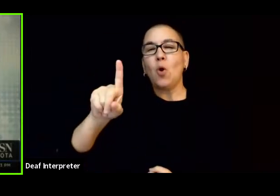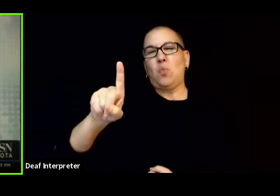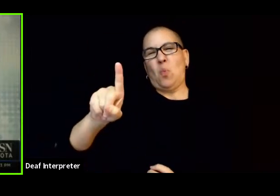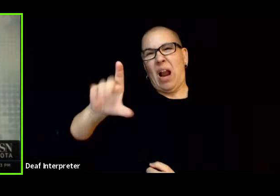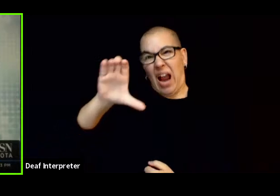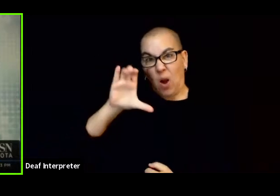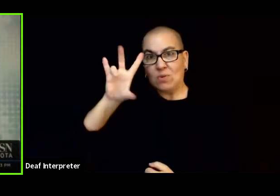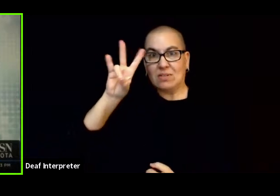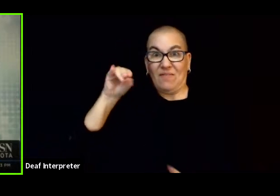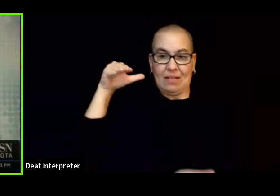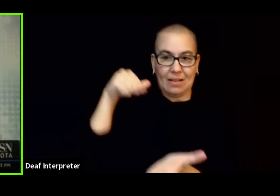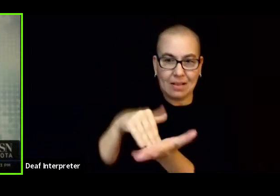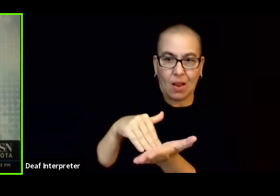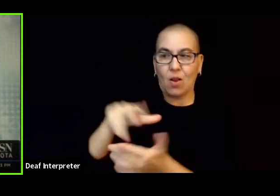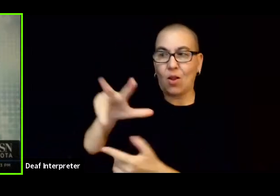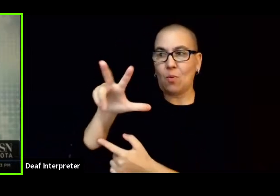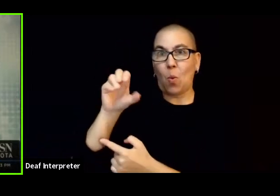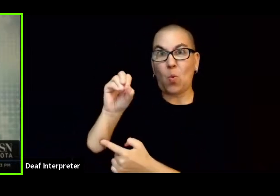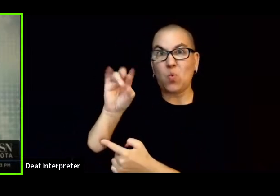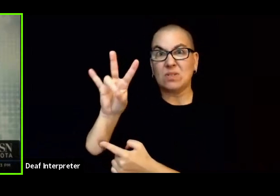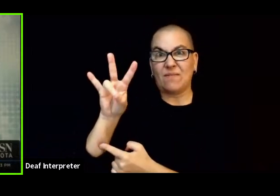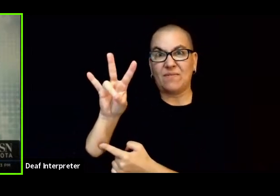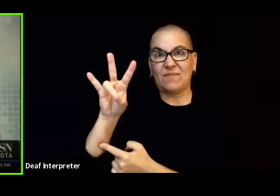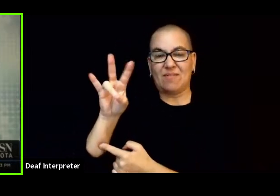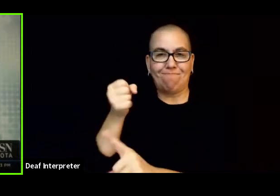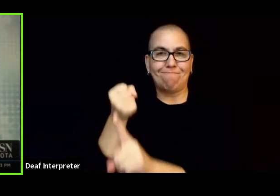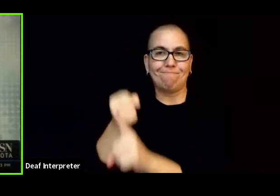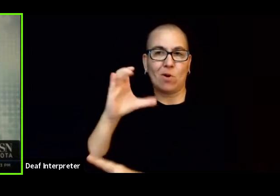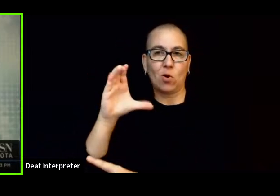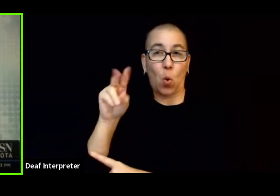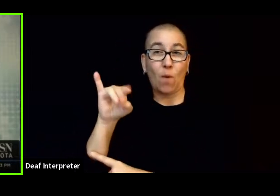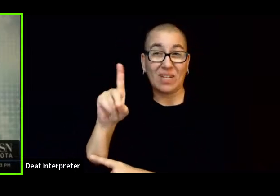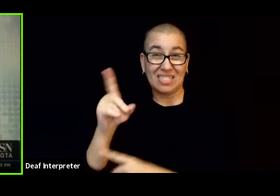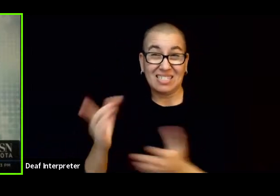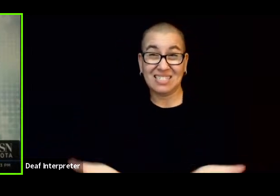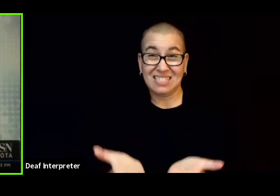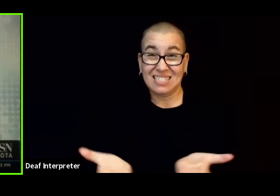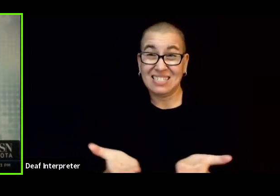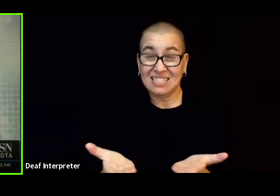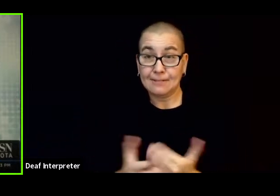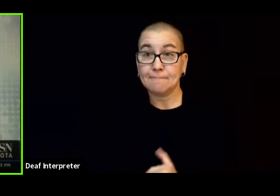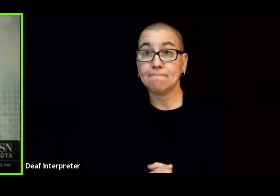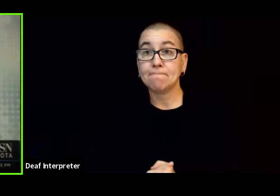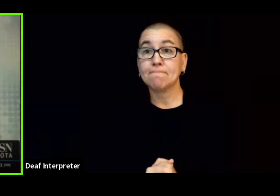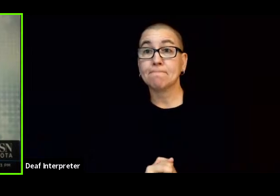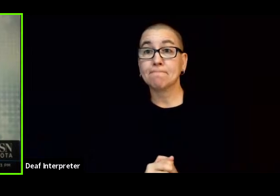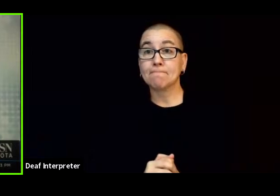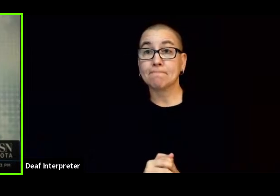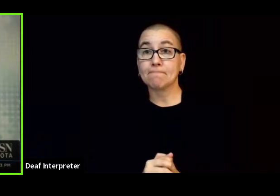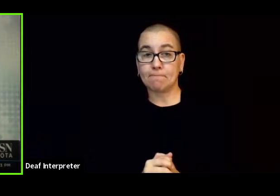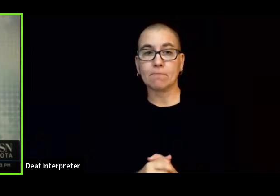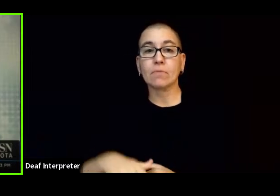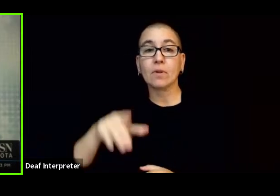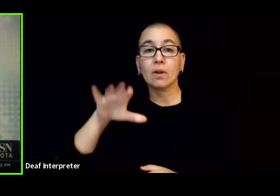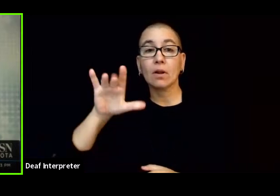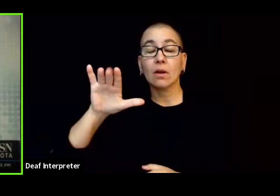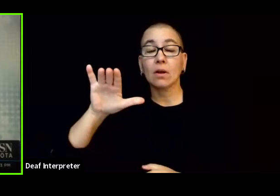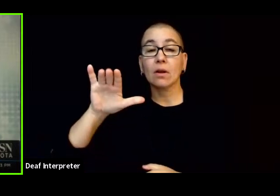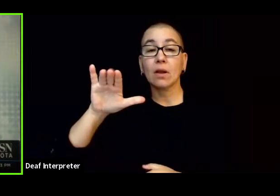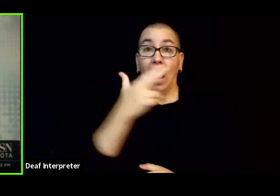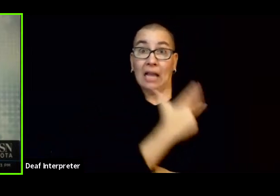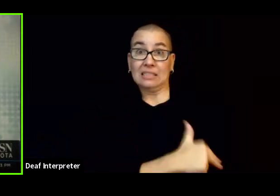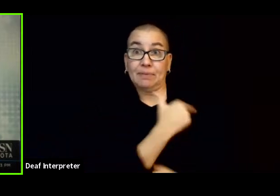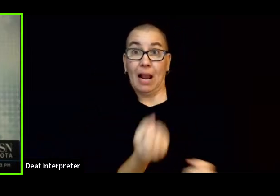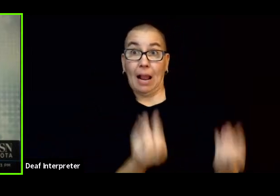986 Minnesotans are currently hospitalized, 56 more than the day prior. 212 of those are in intensive